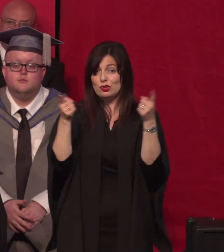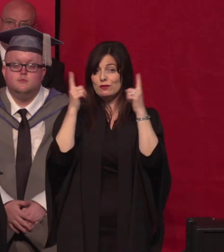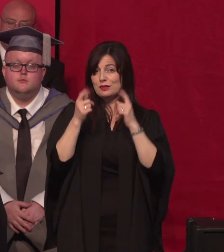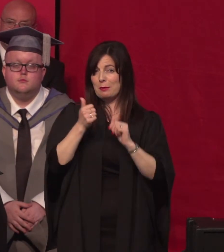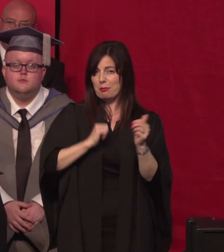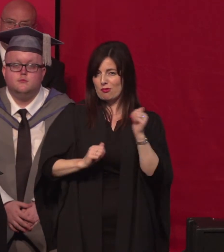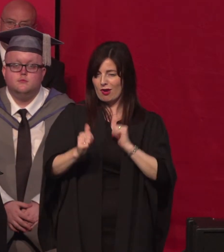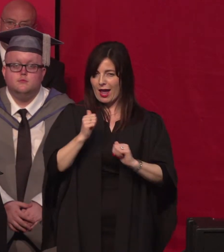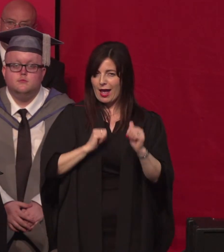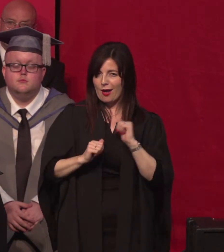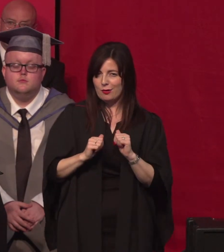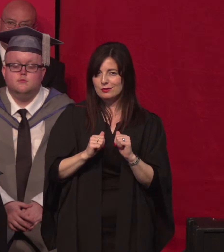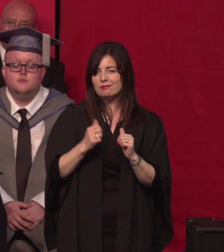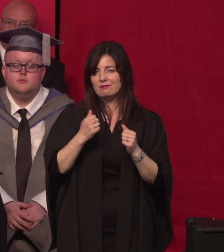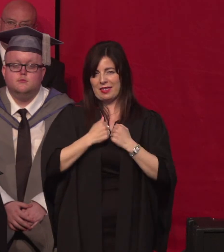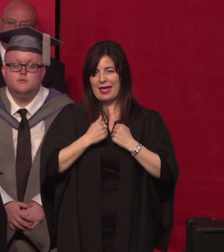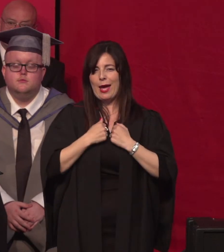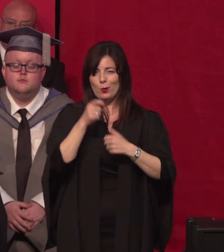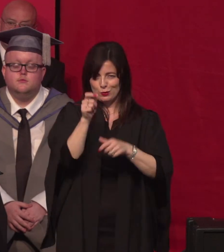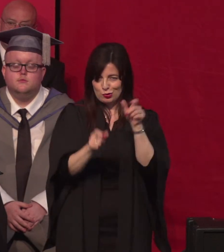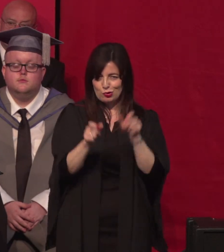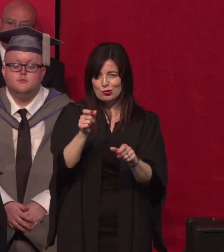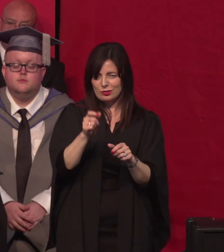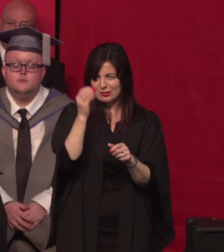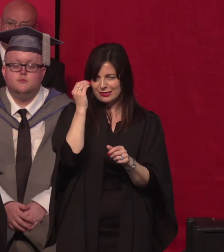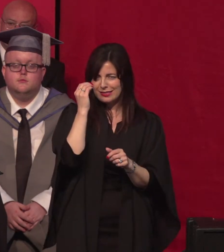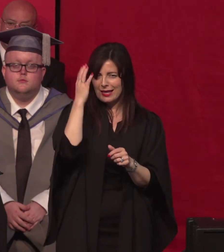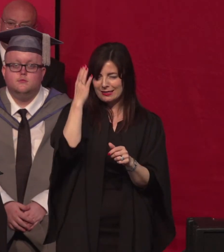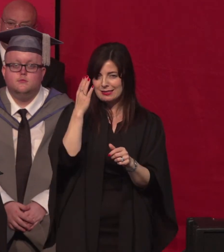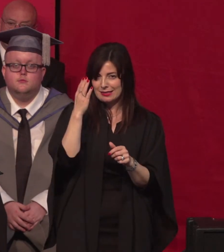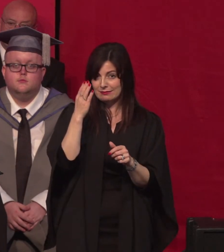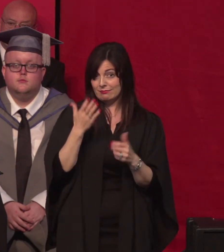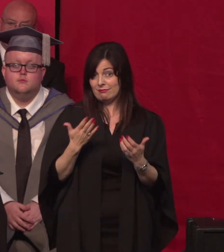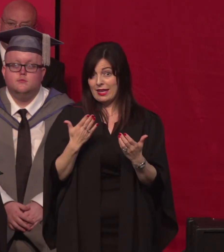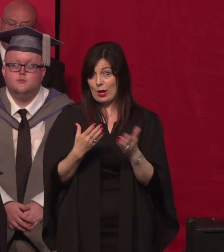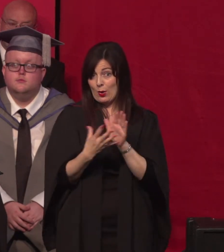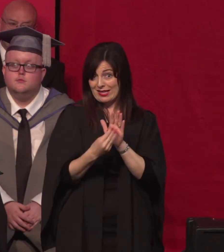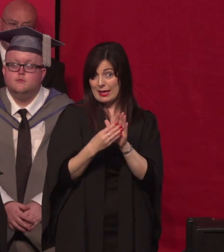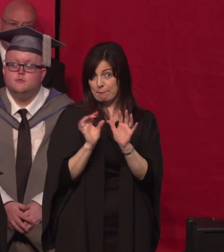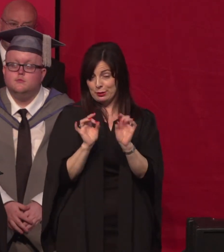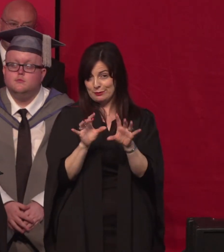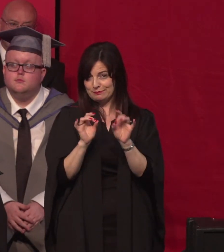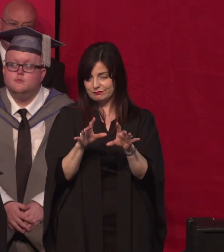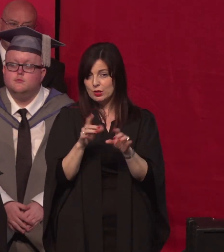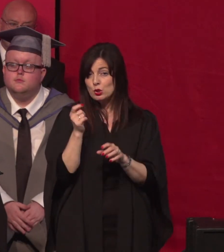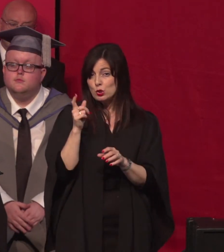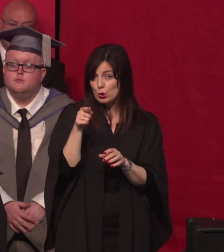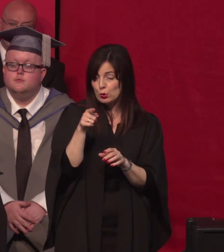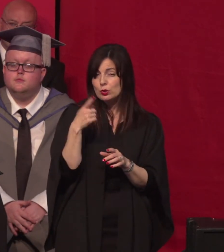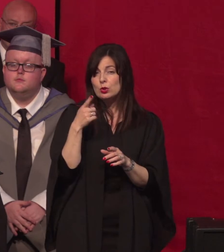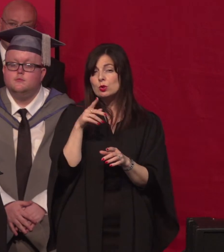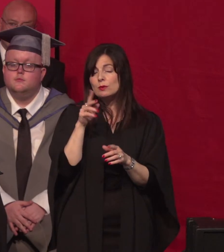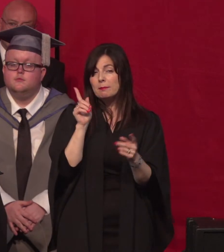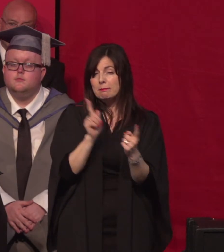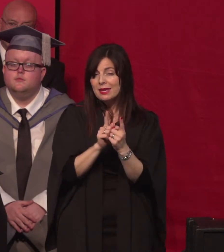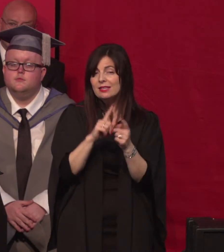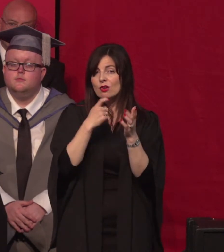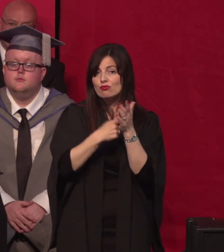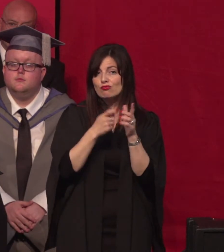pride ourselves on our talented students, and here is just a taster. You'll be shortly hearing from